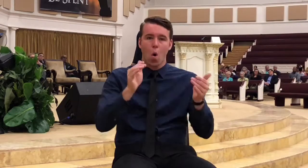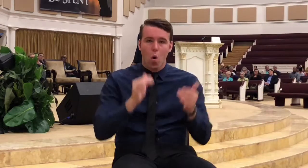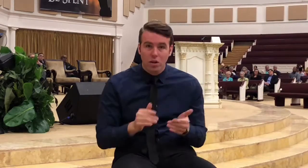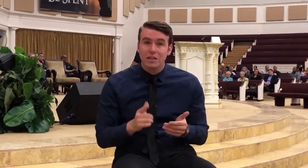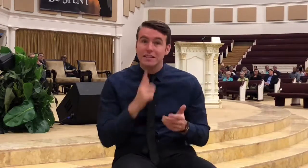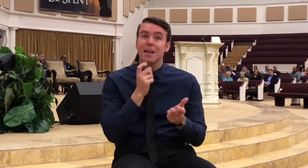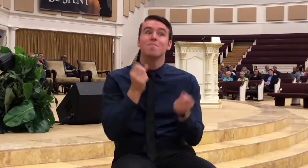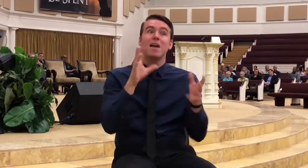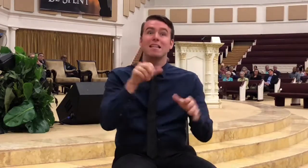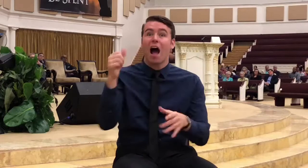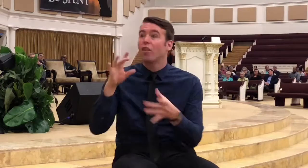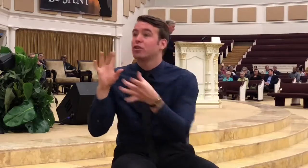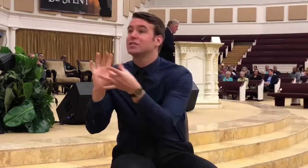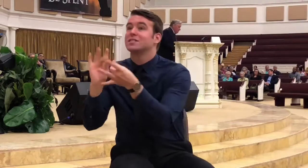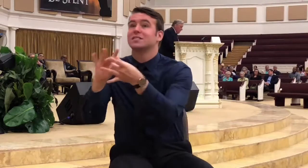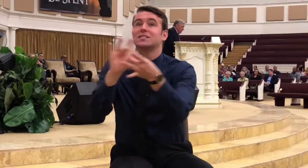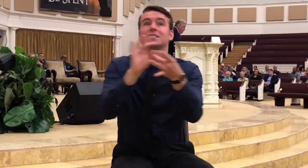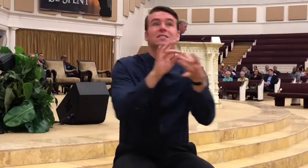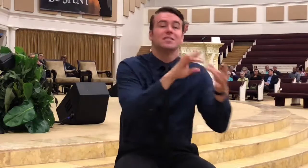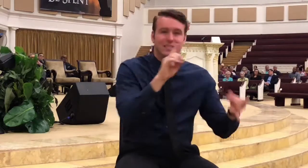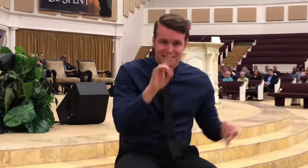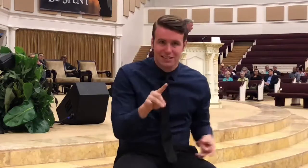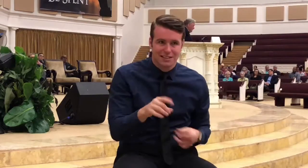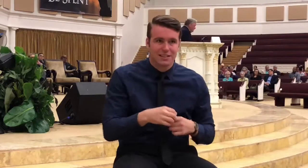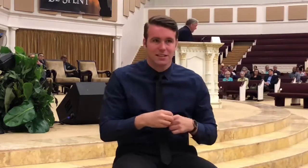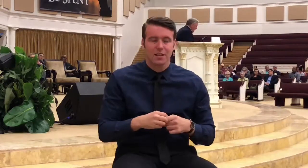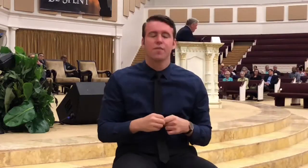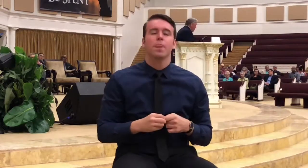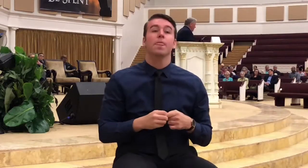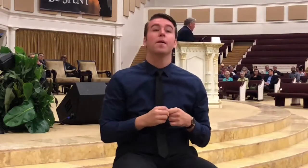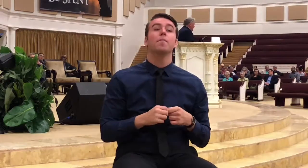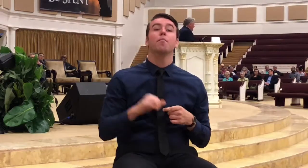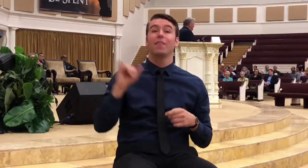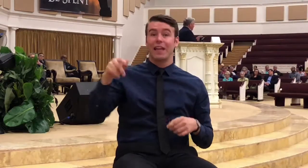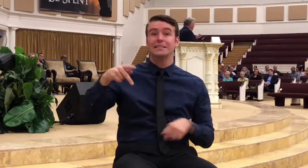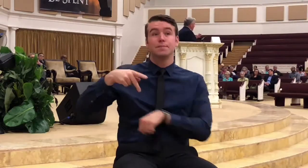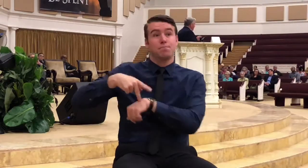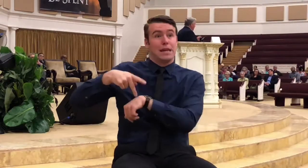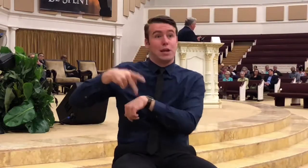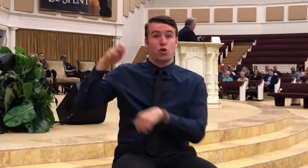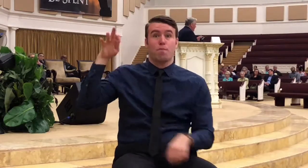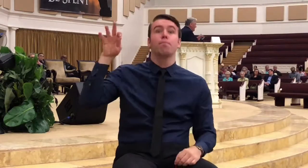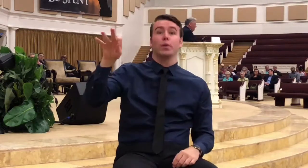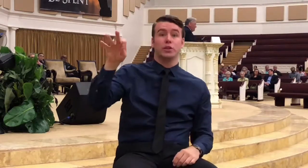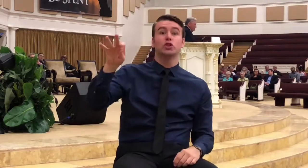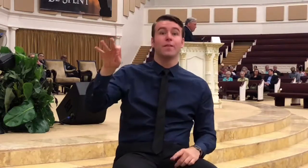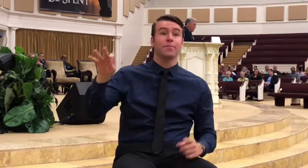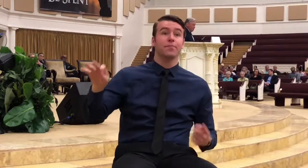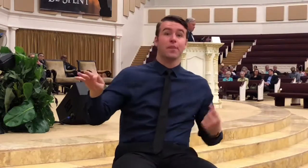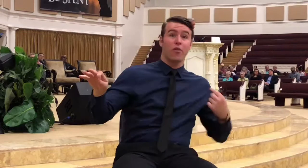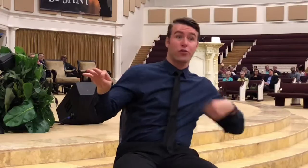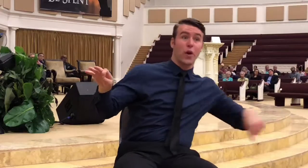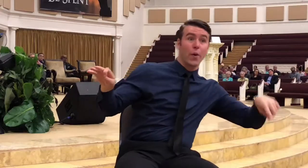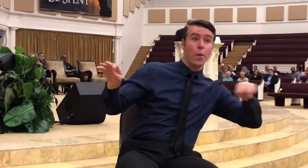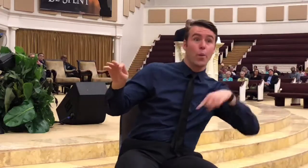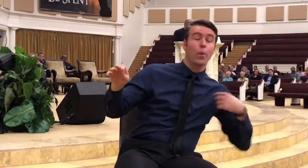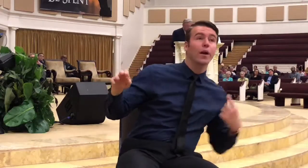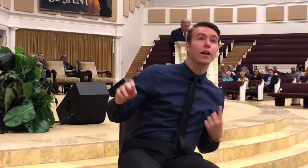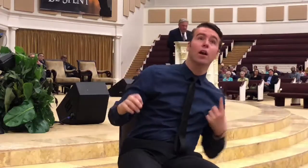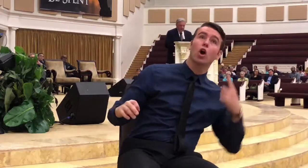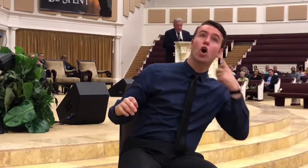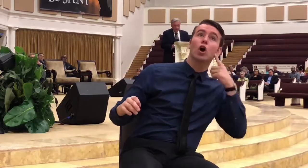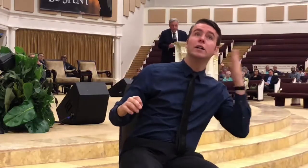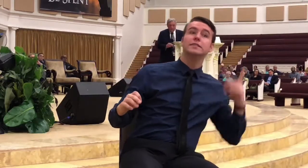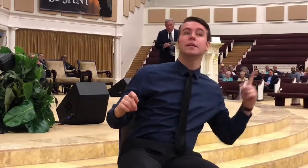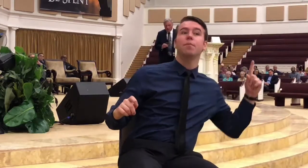that he exhorted. So, but he preached that, okay? Then you and I came to an altar. We heard somebody